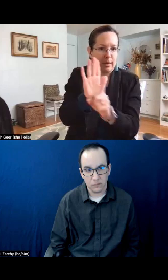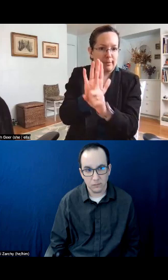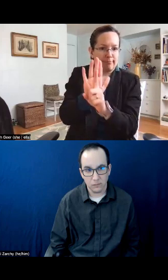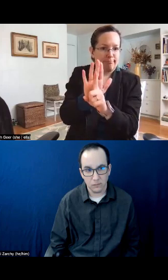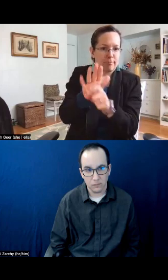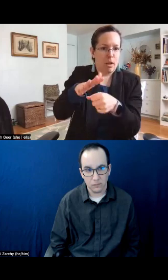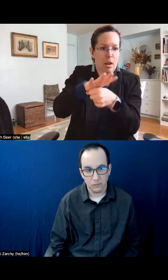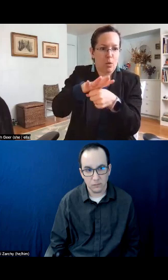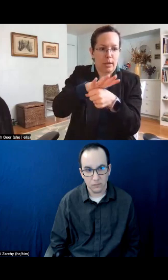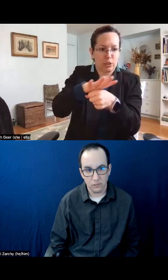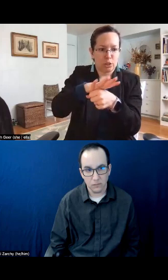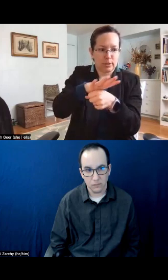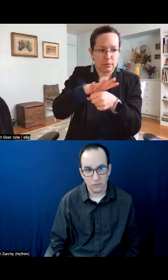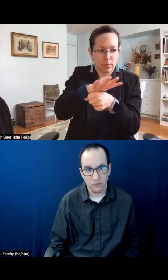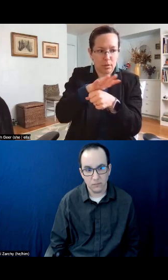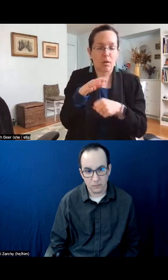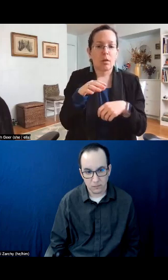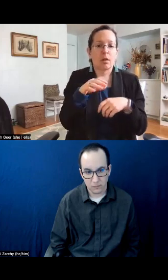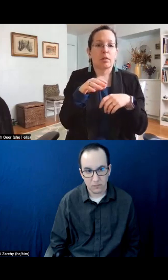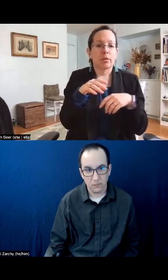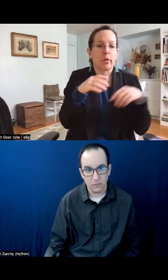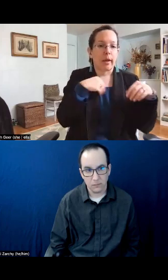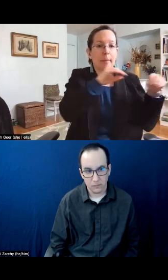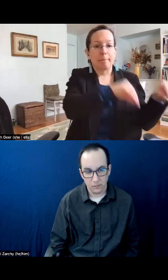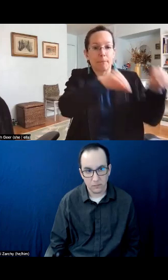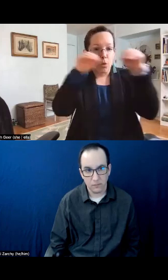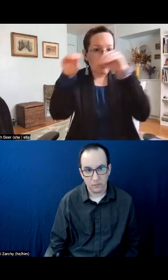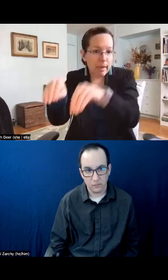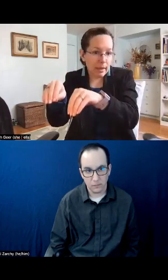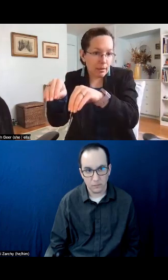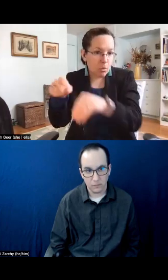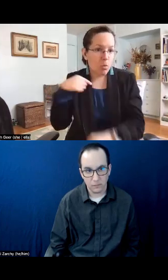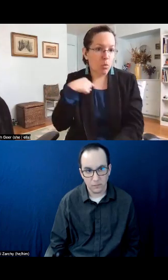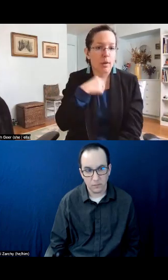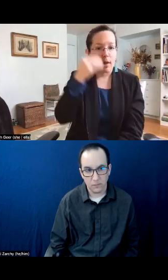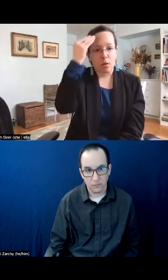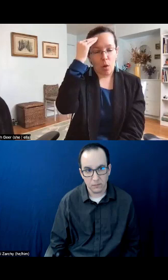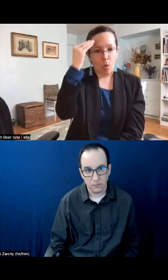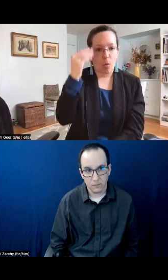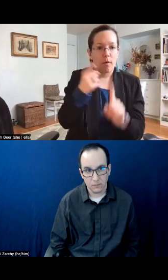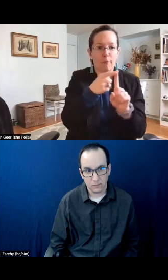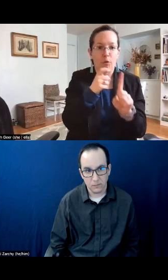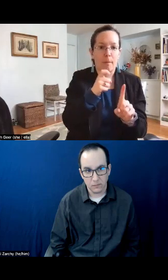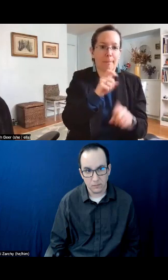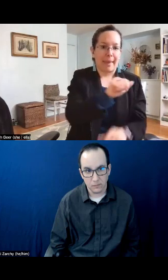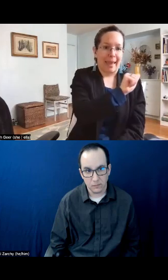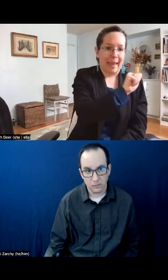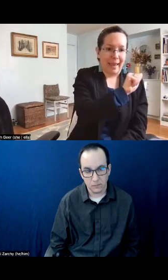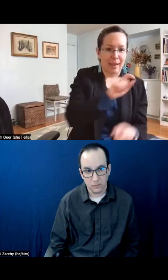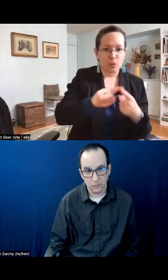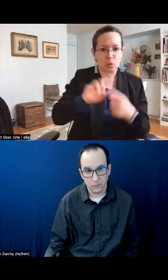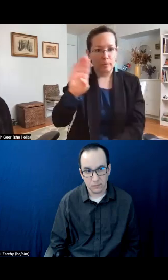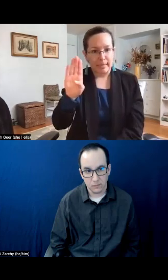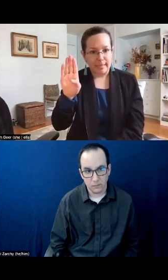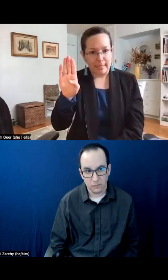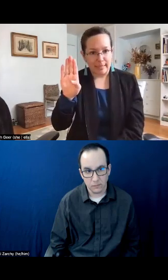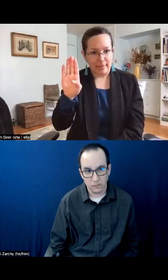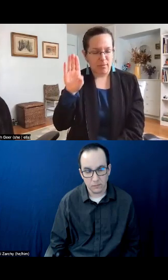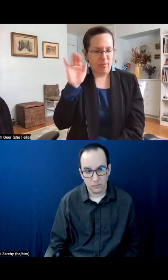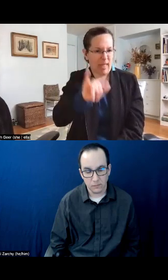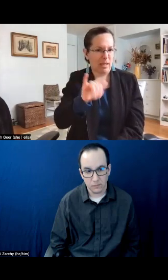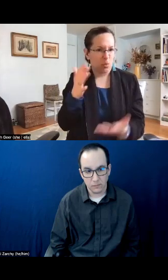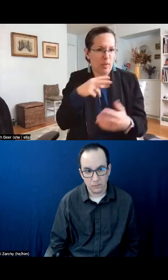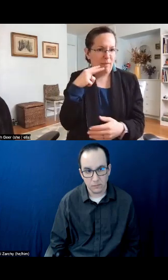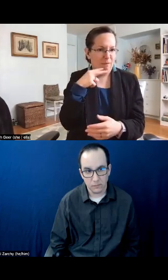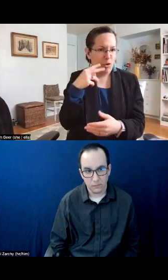Or they tell you something else about the object and its relationship to the location. So if I move from one side to another,